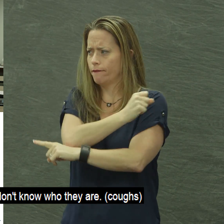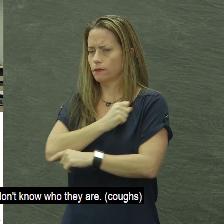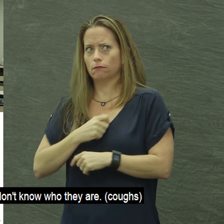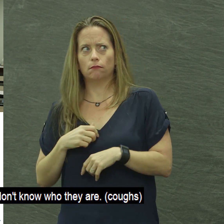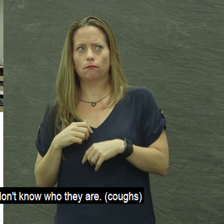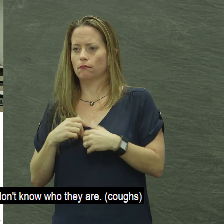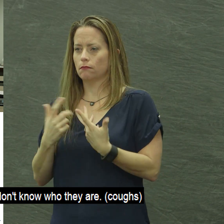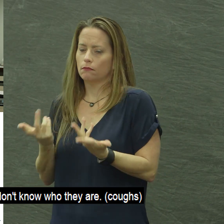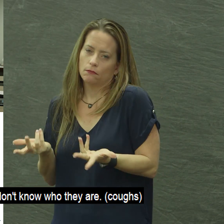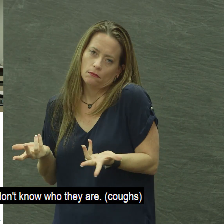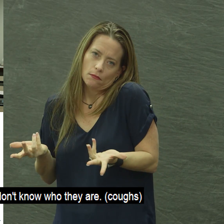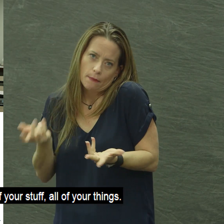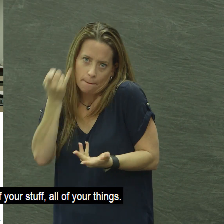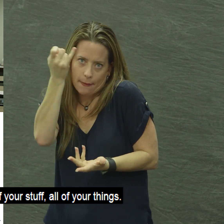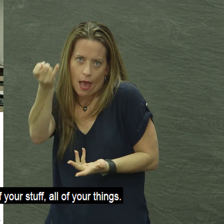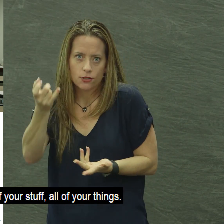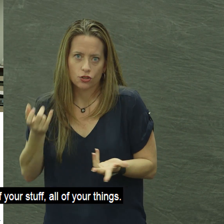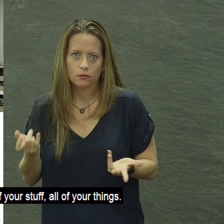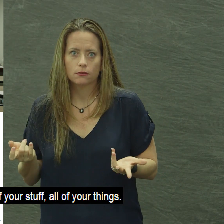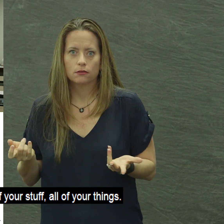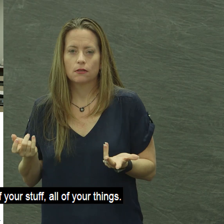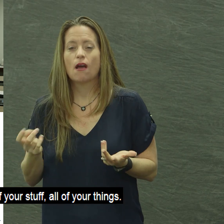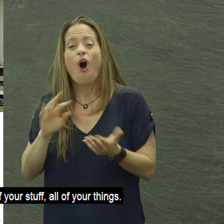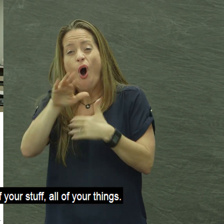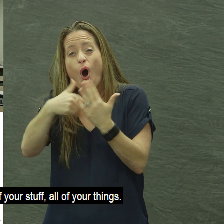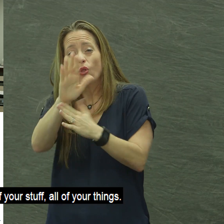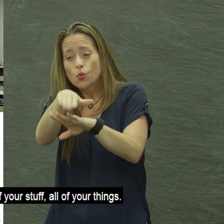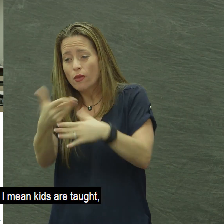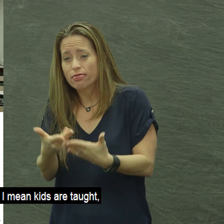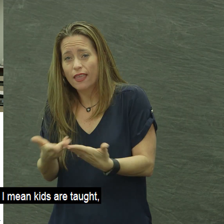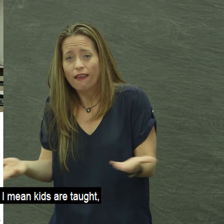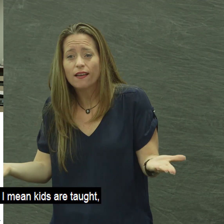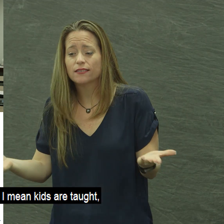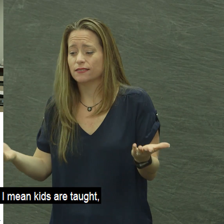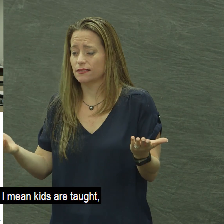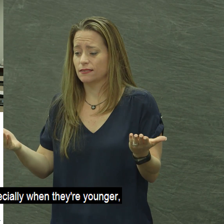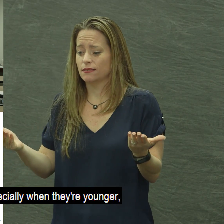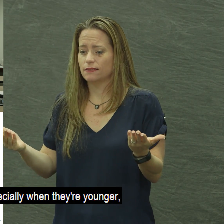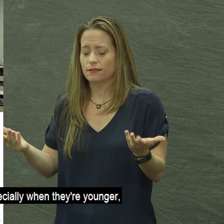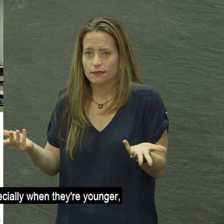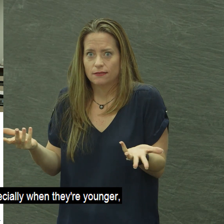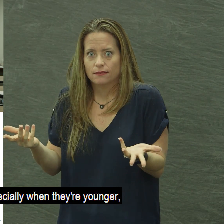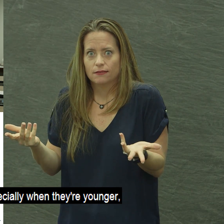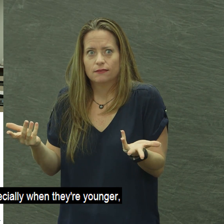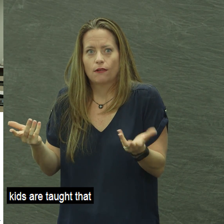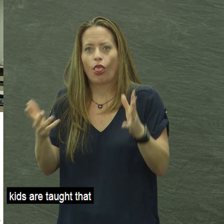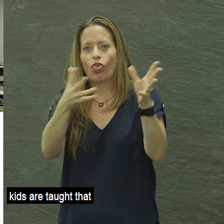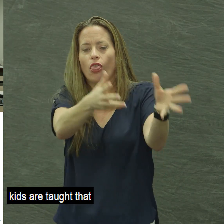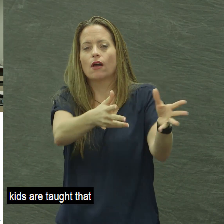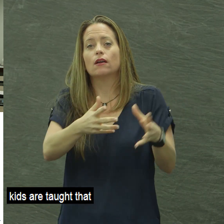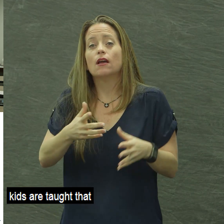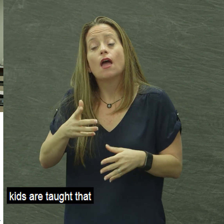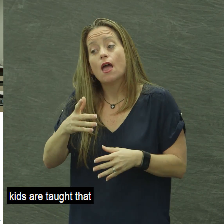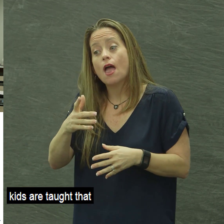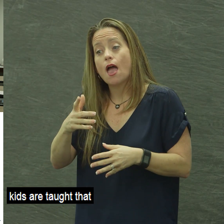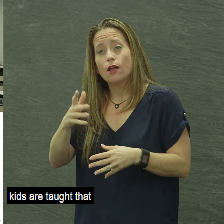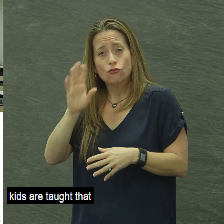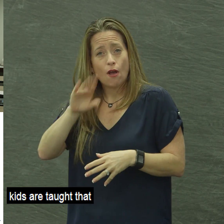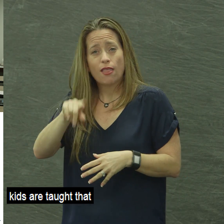I mean, all of your stuff, all of your things. I mean, kids are taught, especially when they're younger, kids are